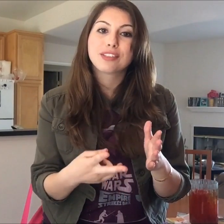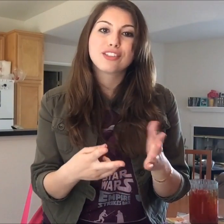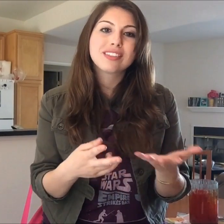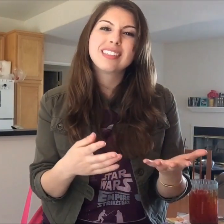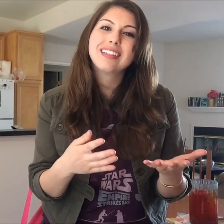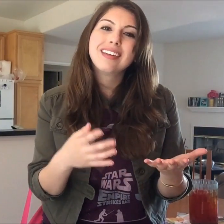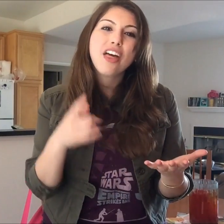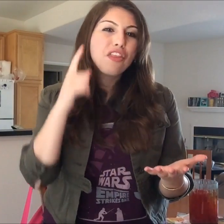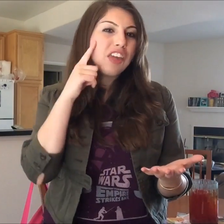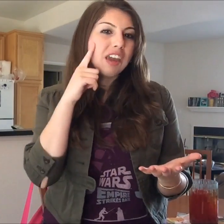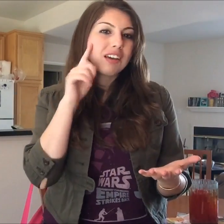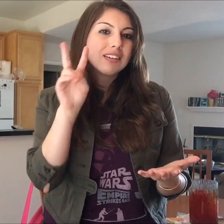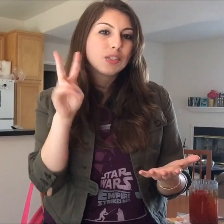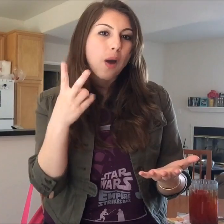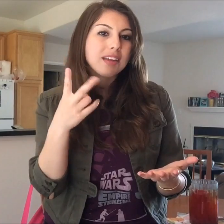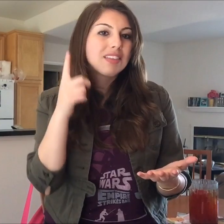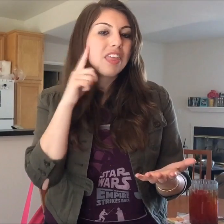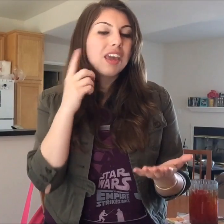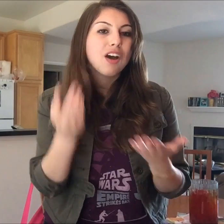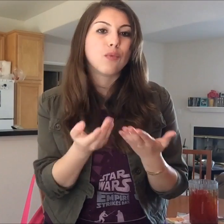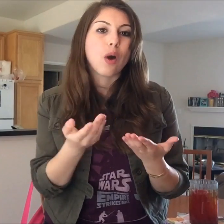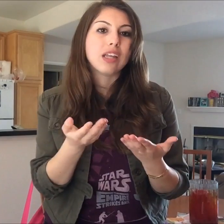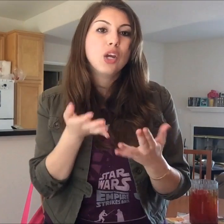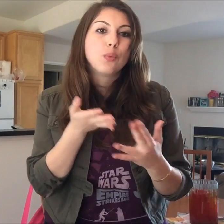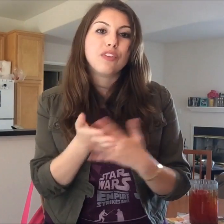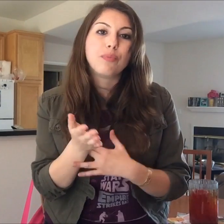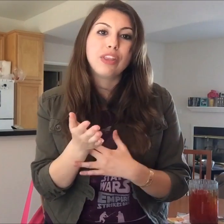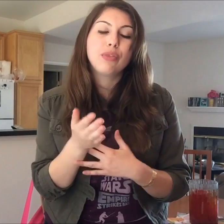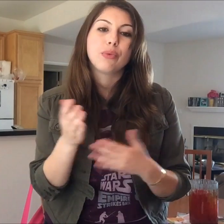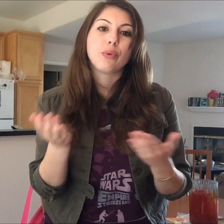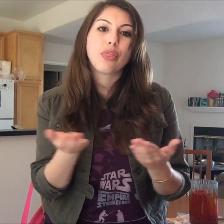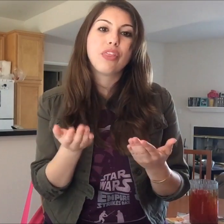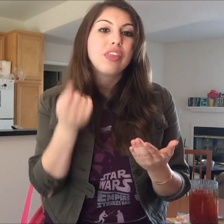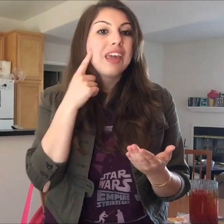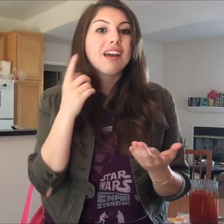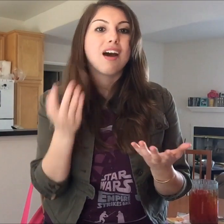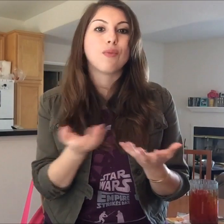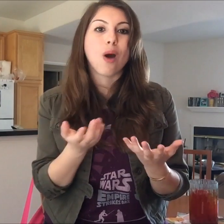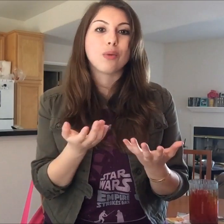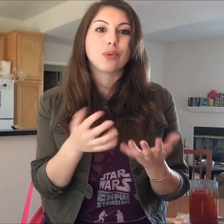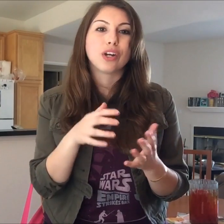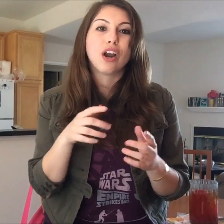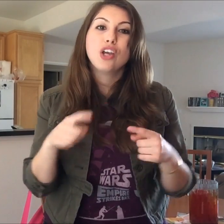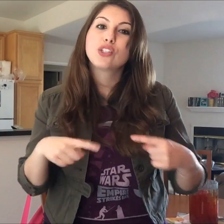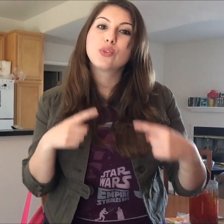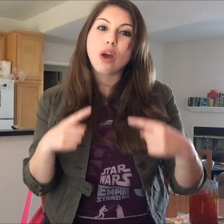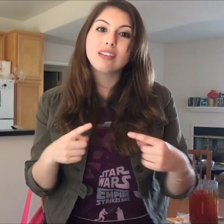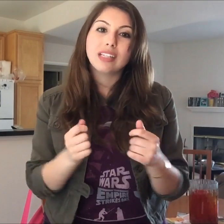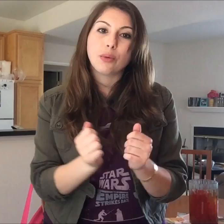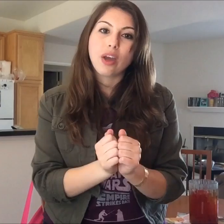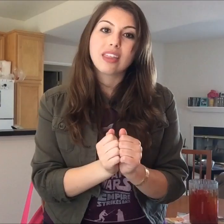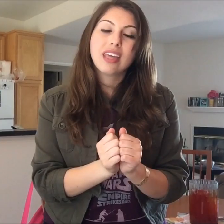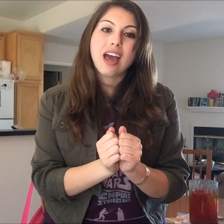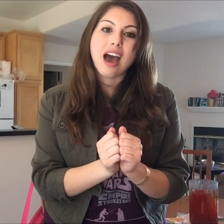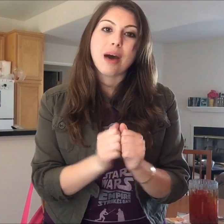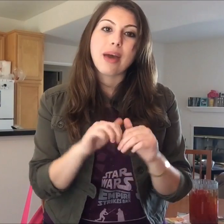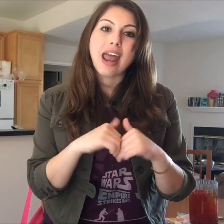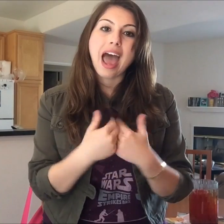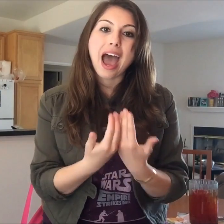just think twice. Think of what we've been through. Think of what we're struggling with, and how